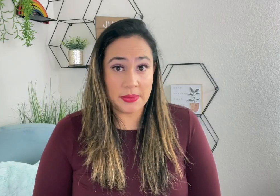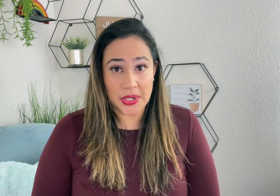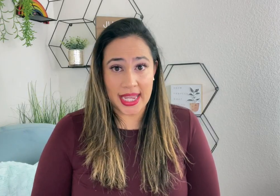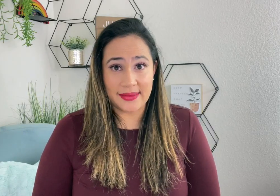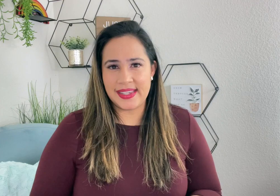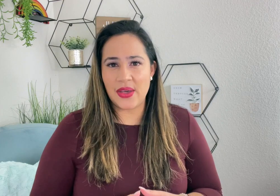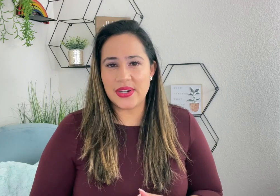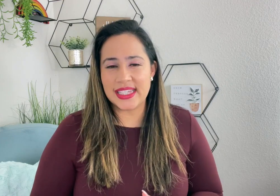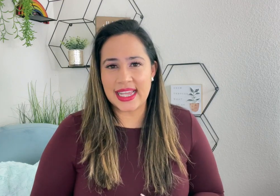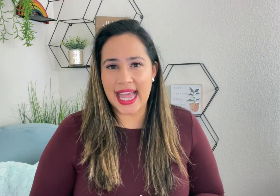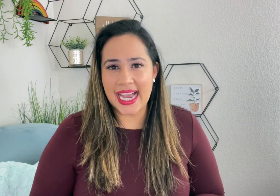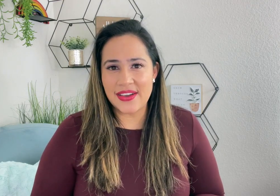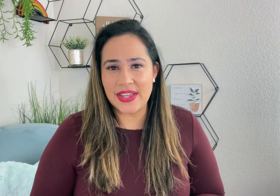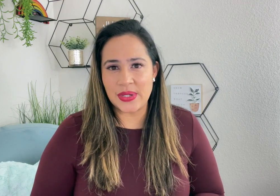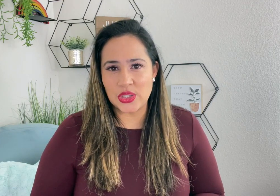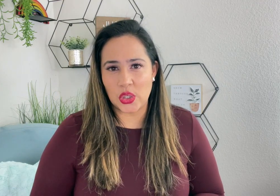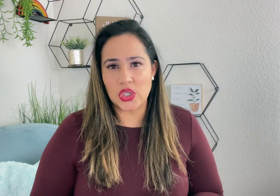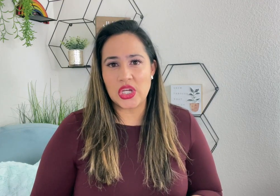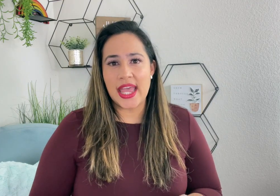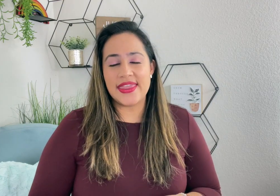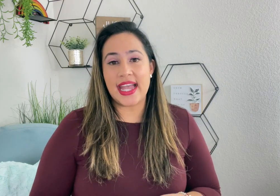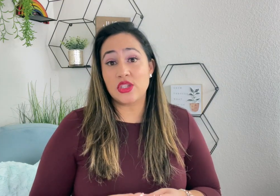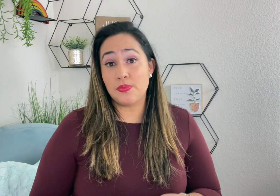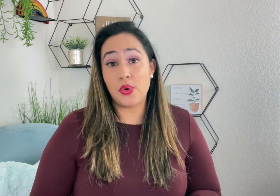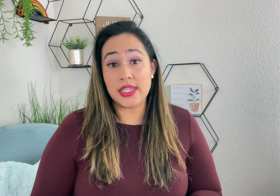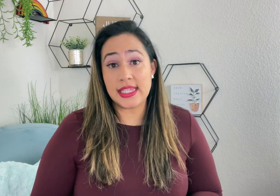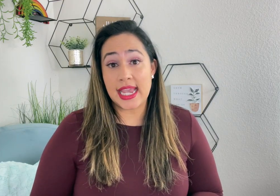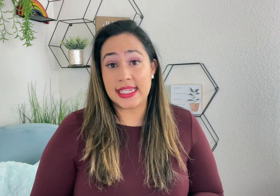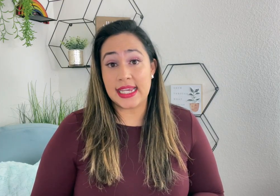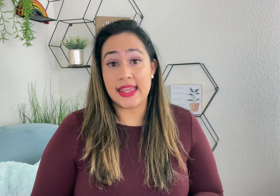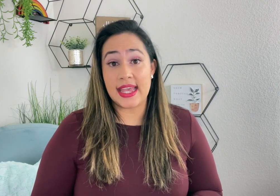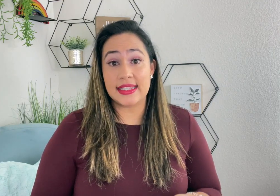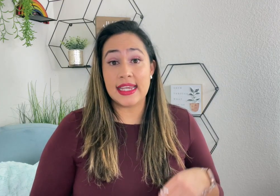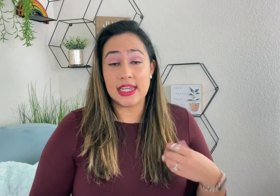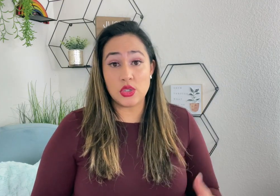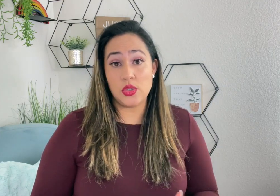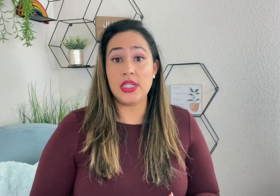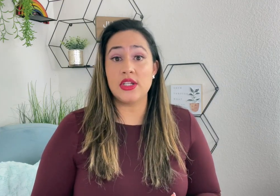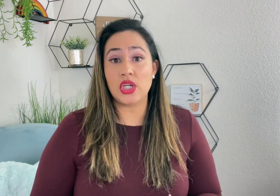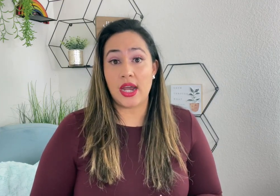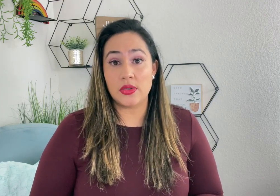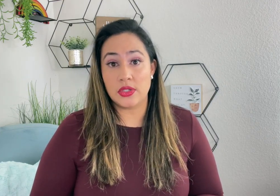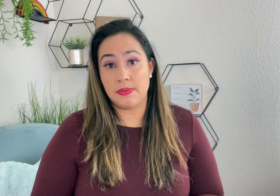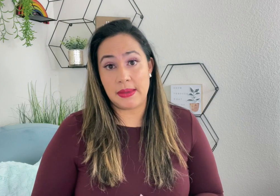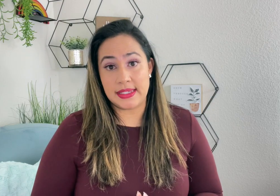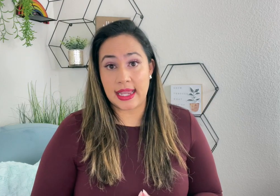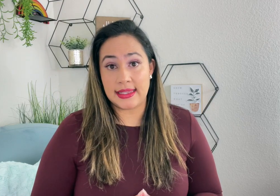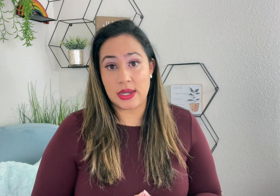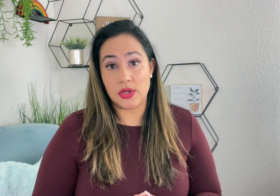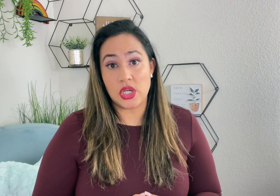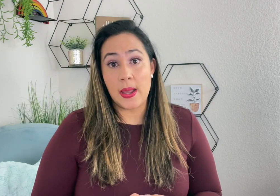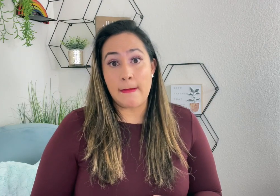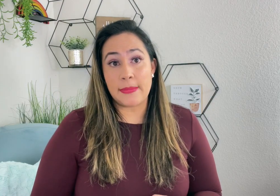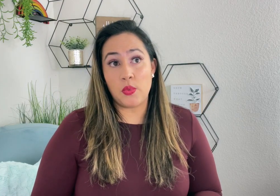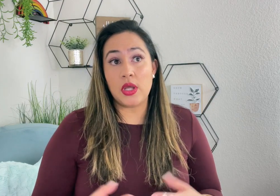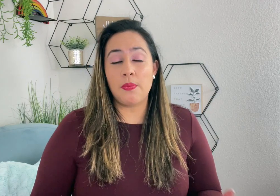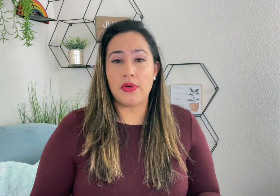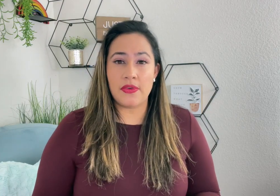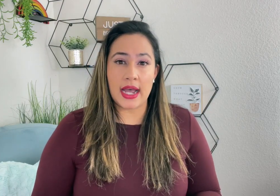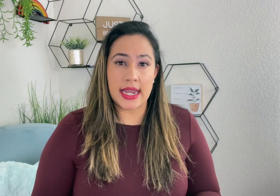communicate. Now, there's the lack of research that supports the idea that introducing a child to baby sign language will provide